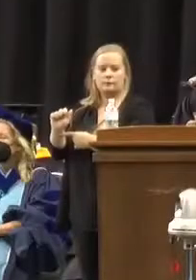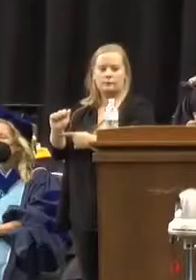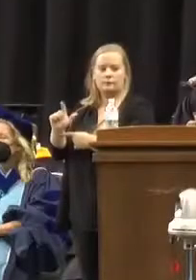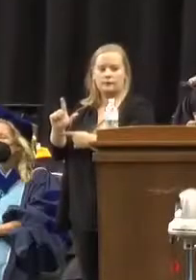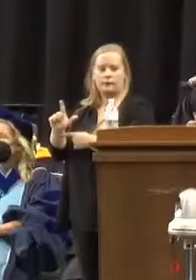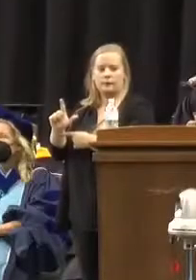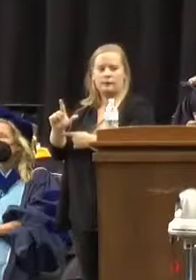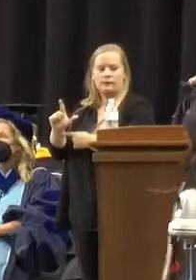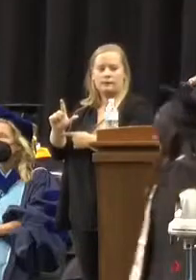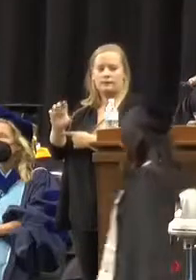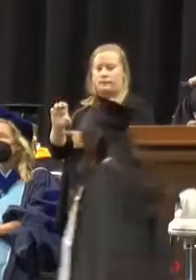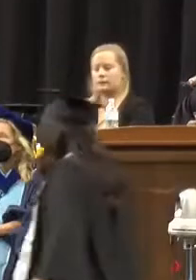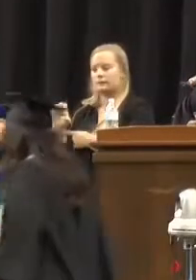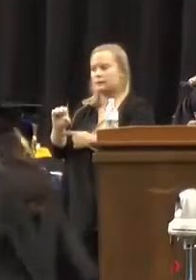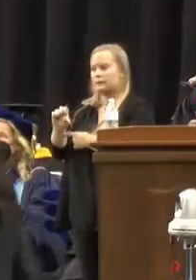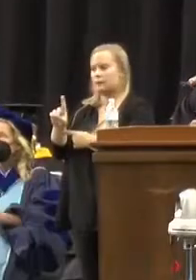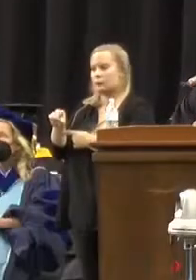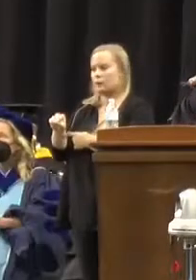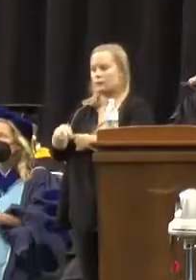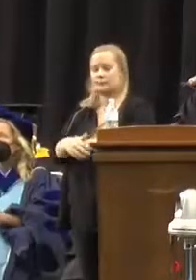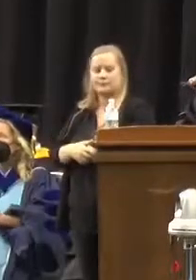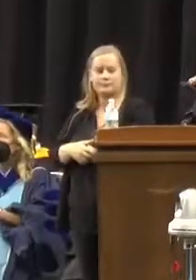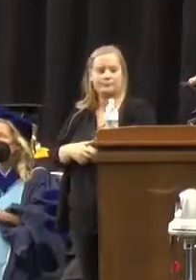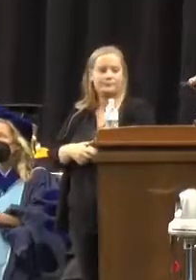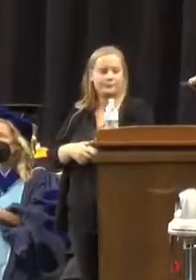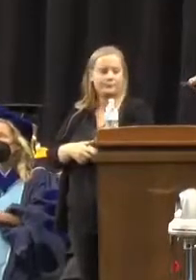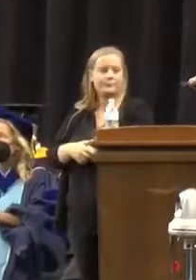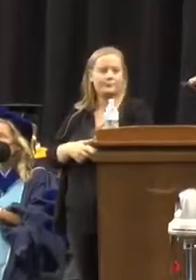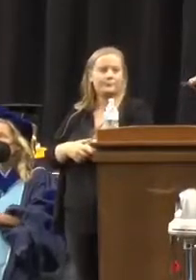Karina Isabel Salcedo.